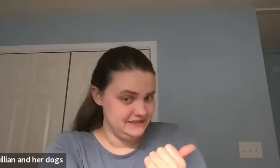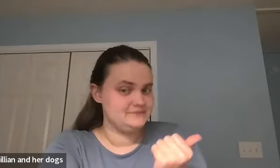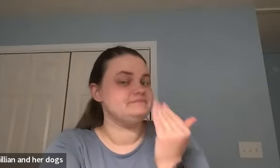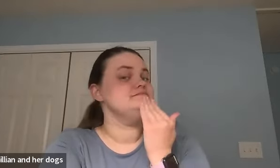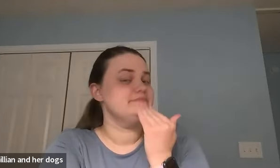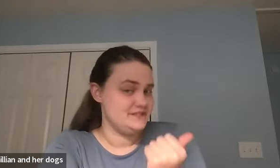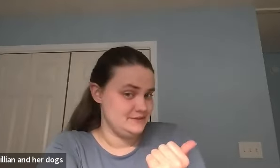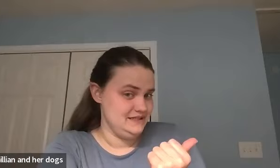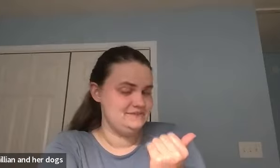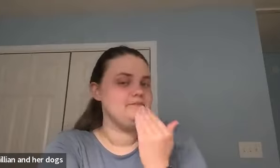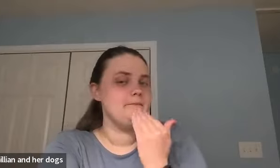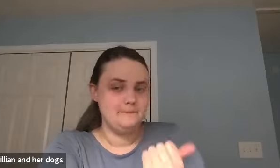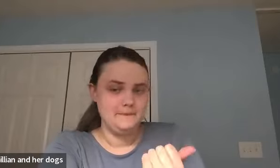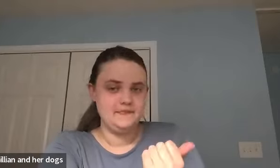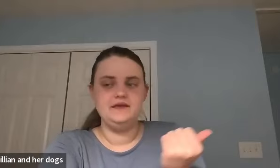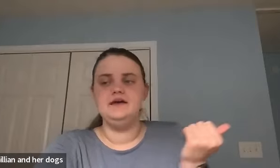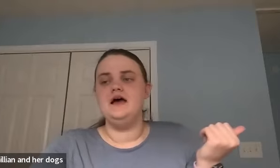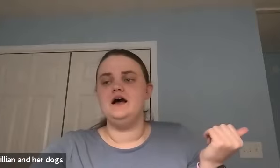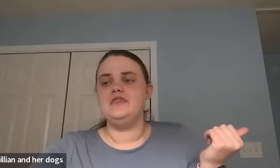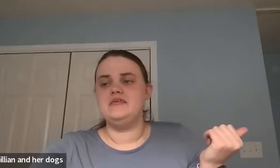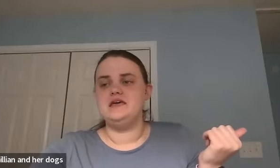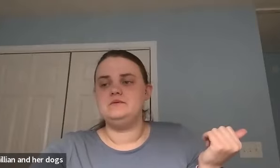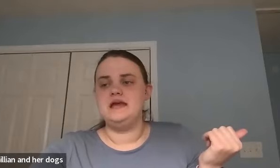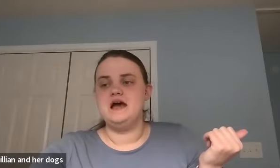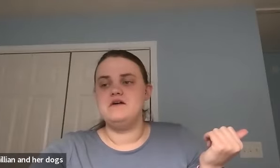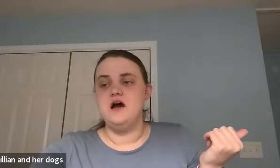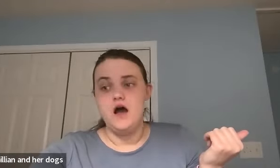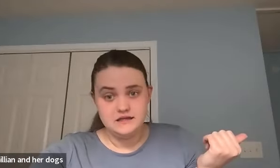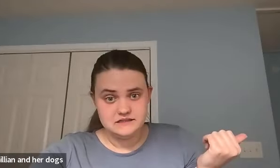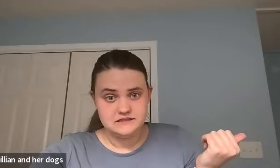Sweet. Mm-hmm. Sweet. And then we have hot.